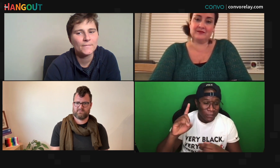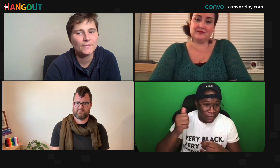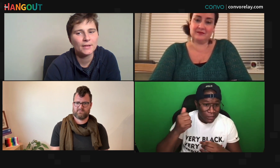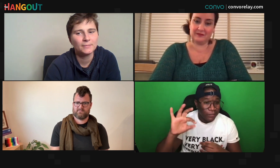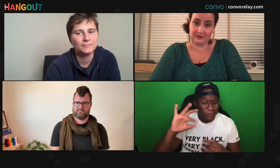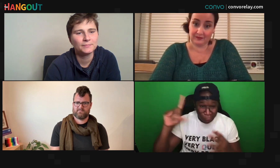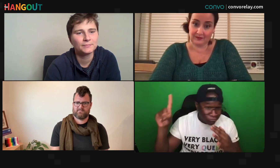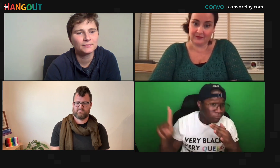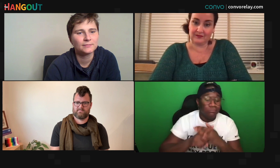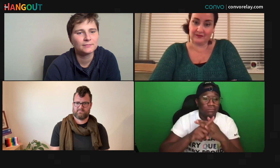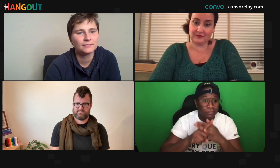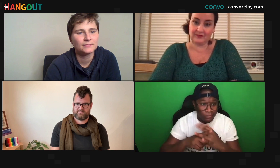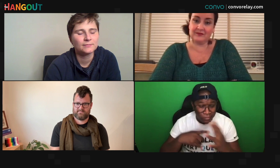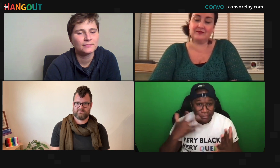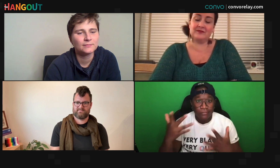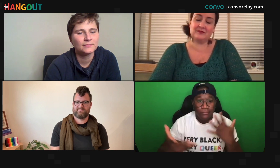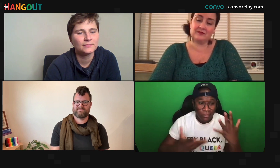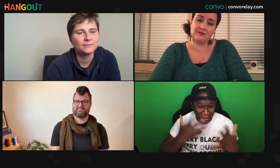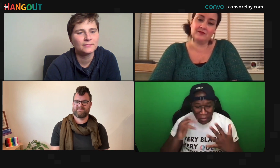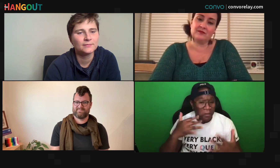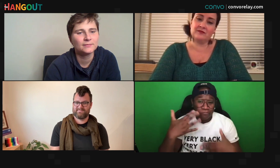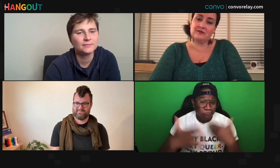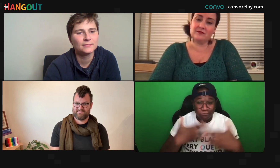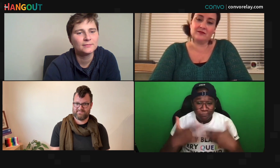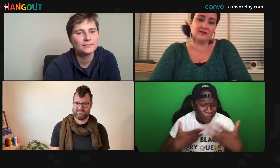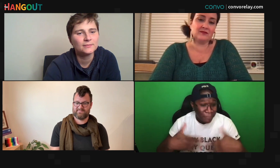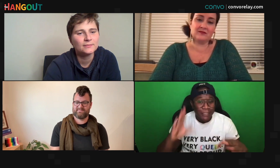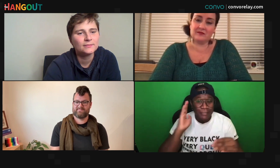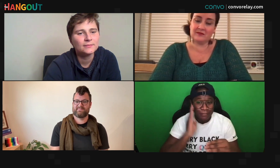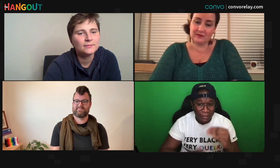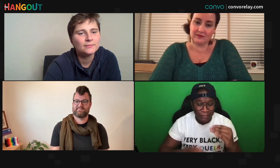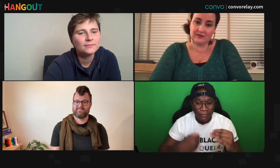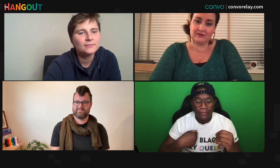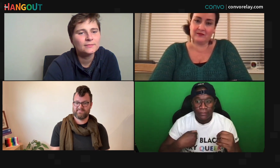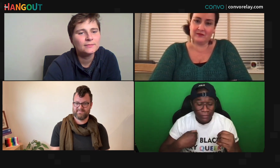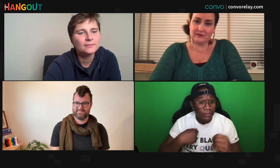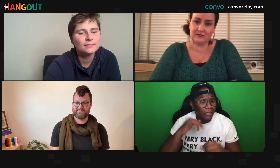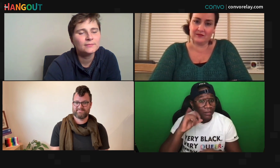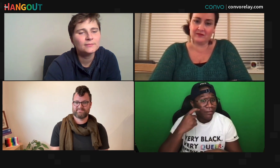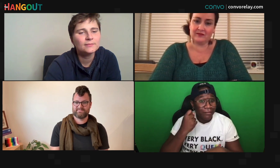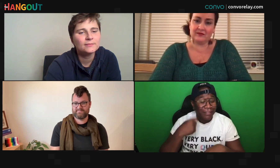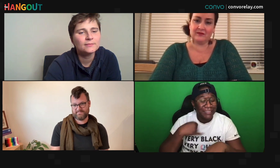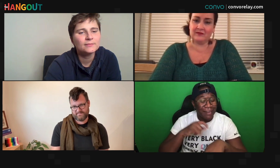last semester and COVID-19 hit.